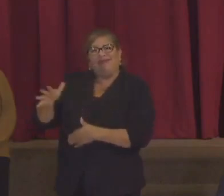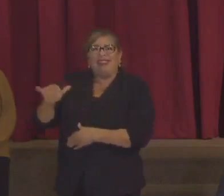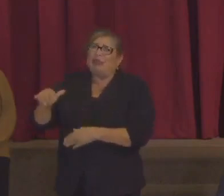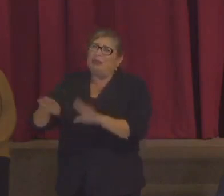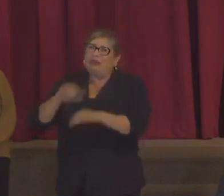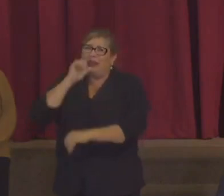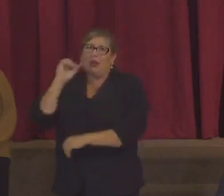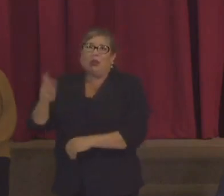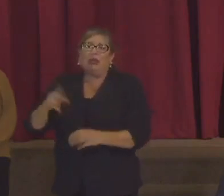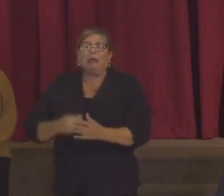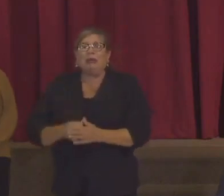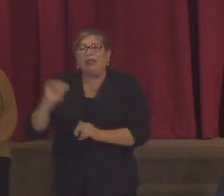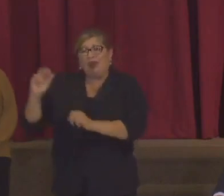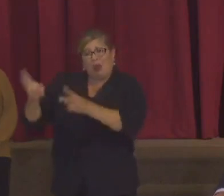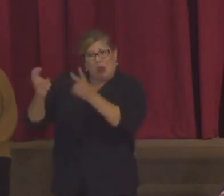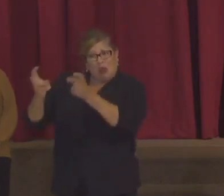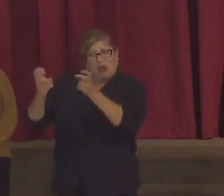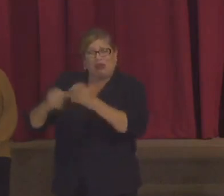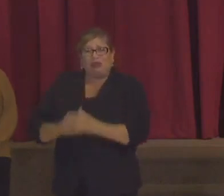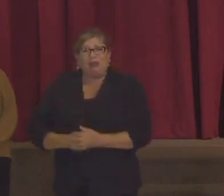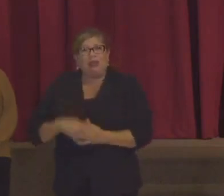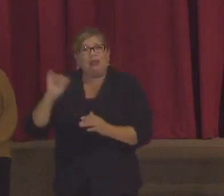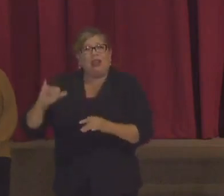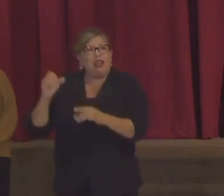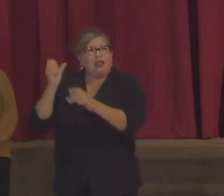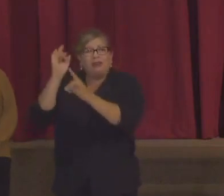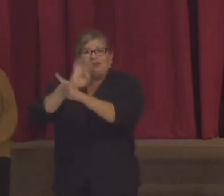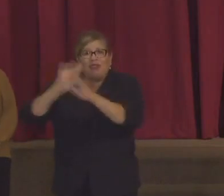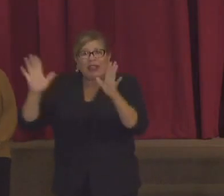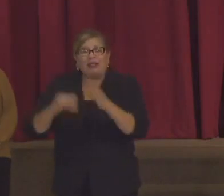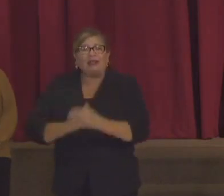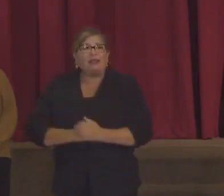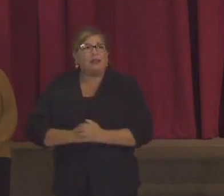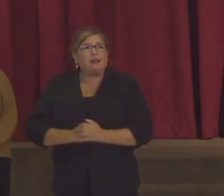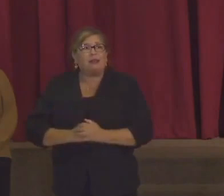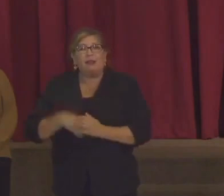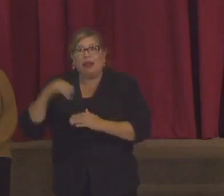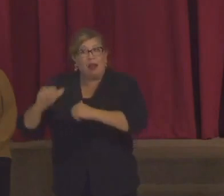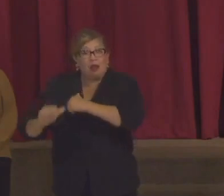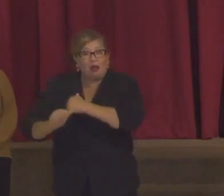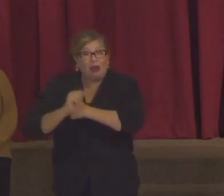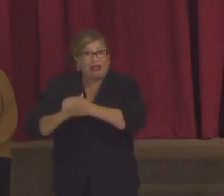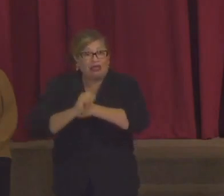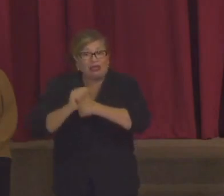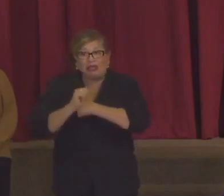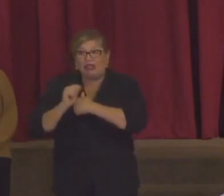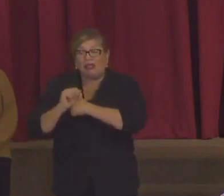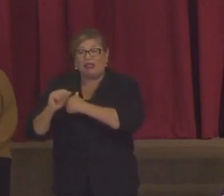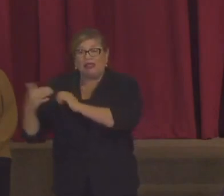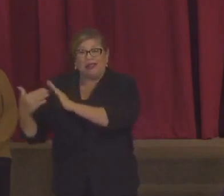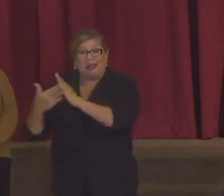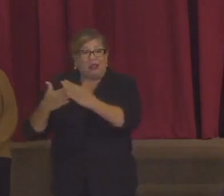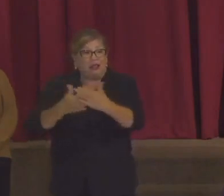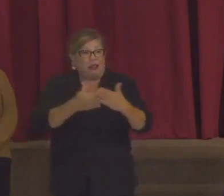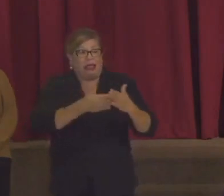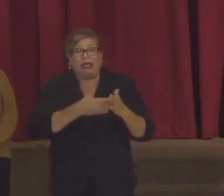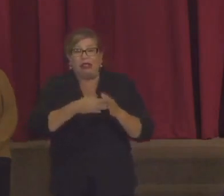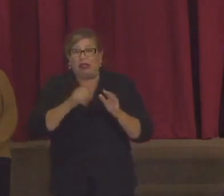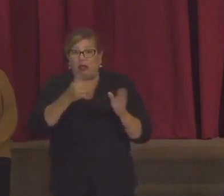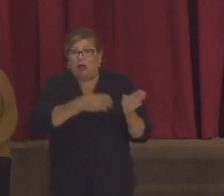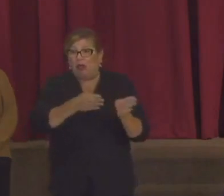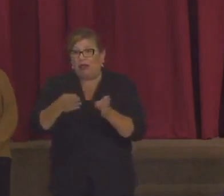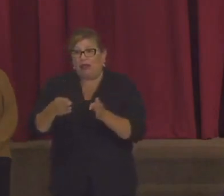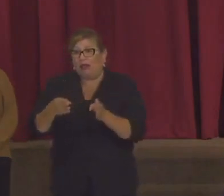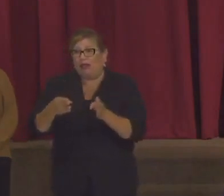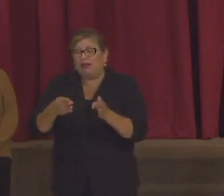The looting, the violence, the threats against fellow human beings, that has